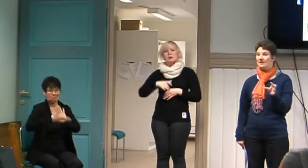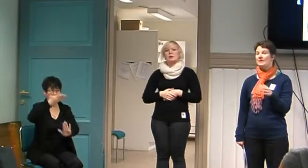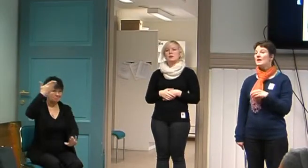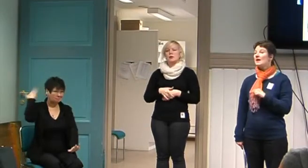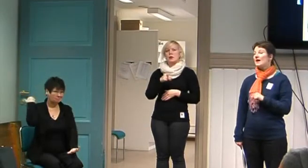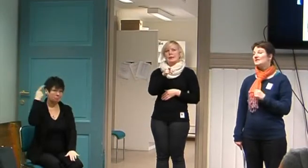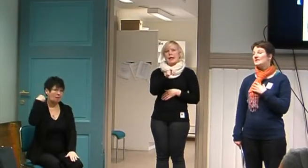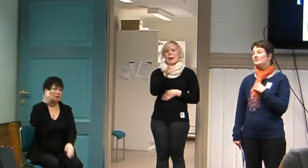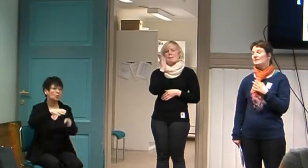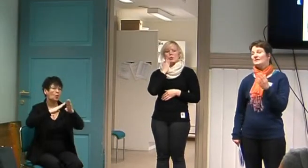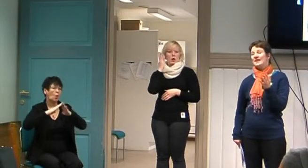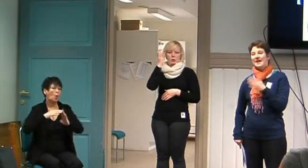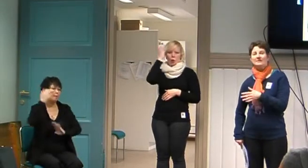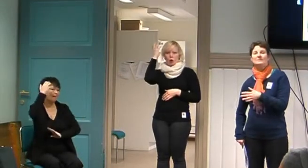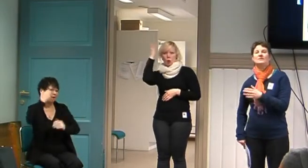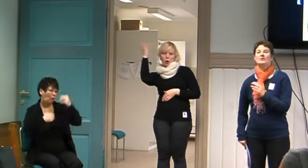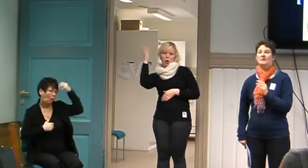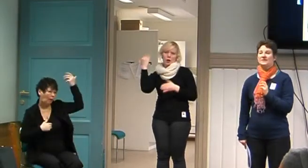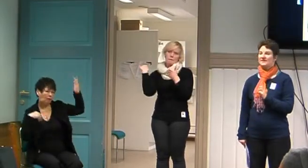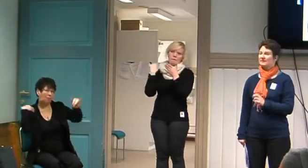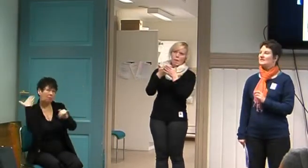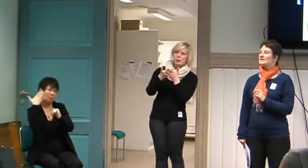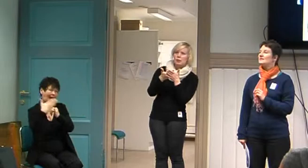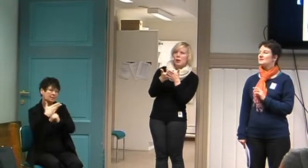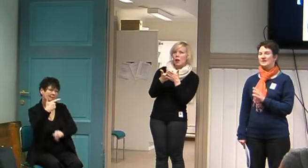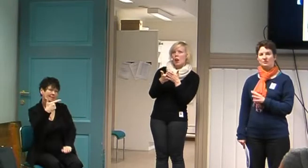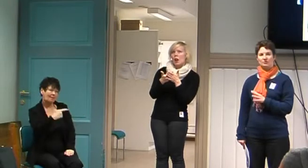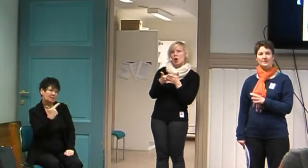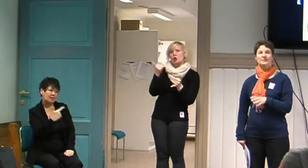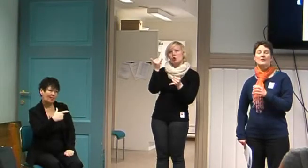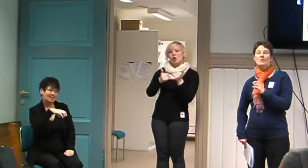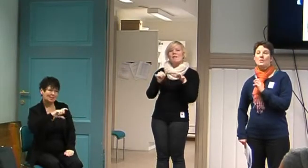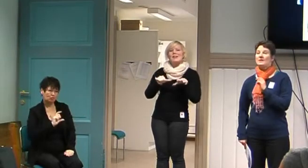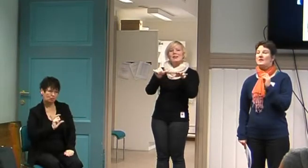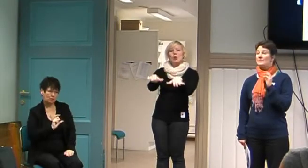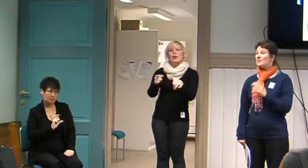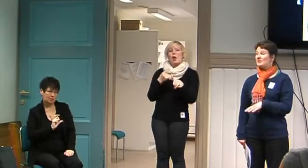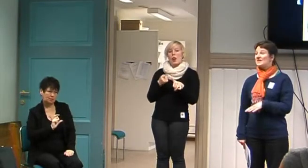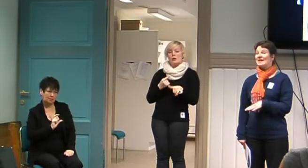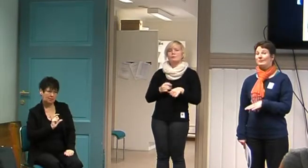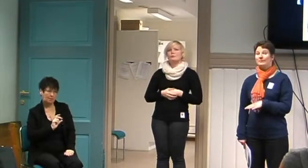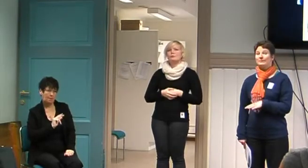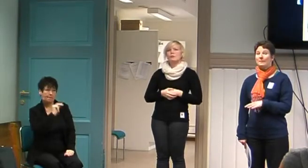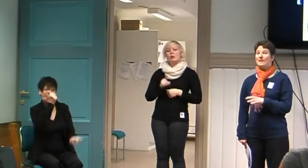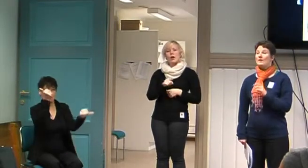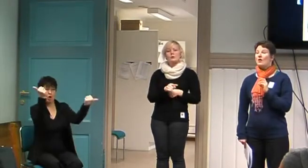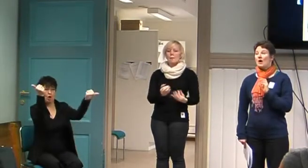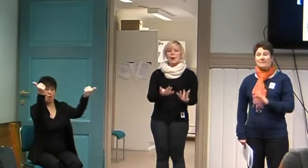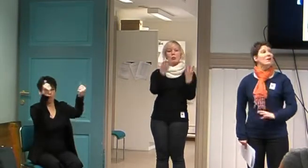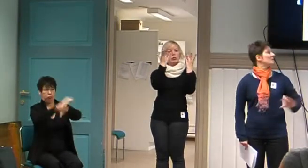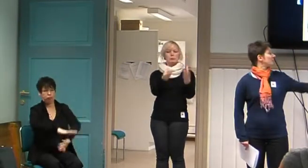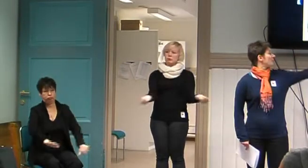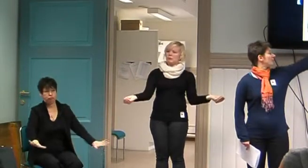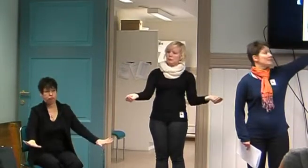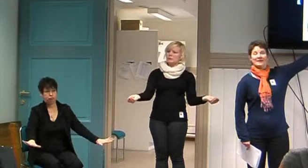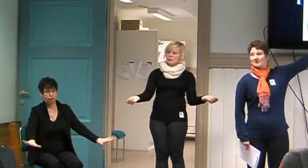Queen until the end of the 17th century, when it burnt down,